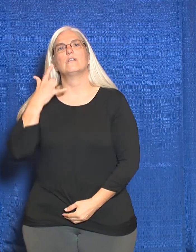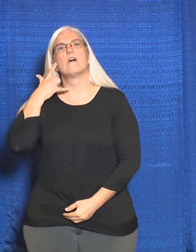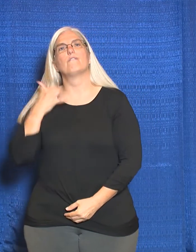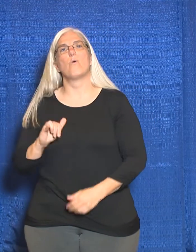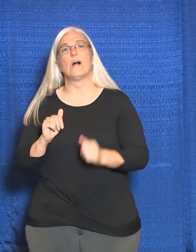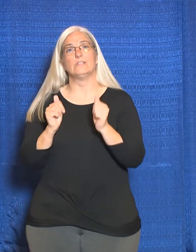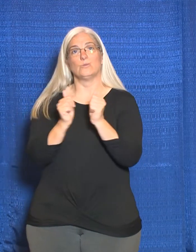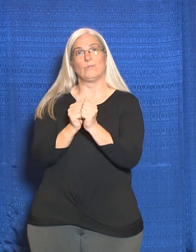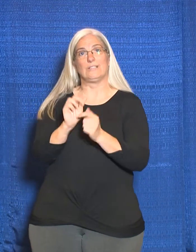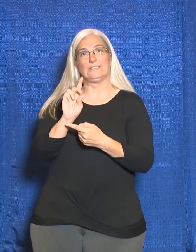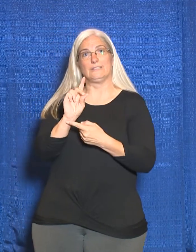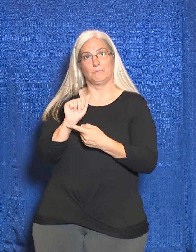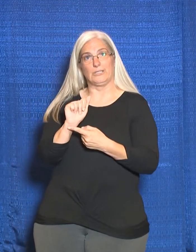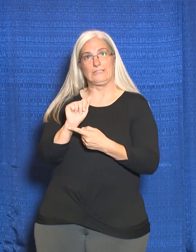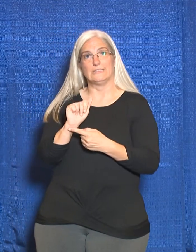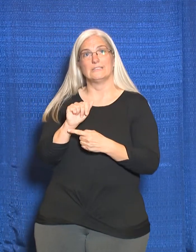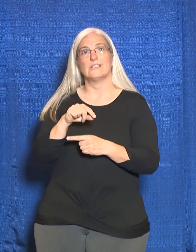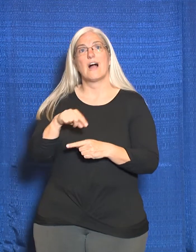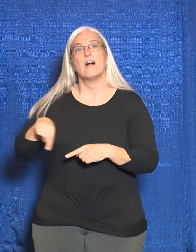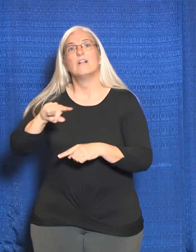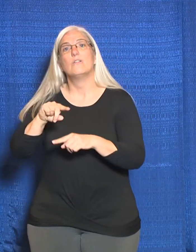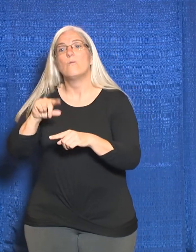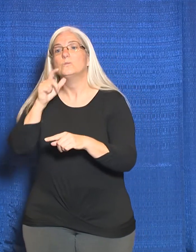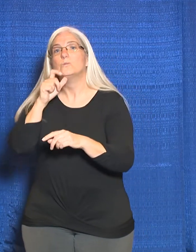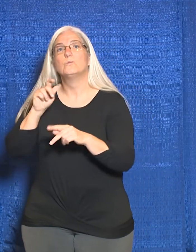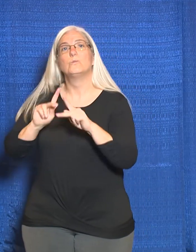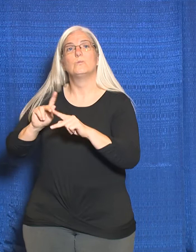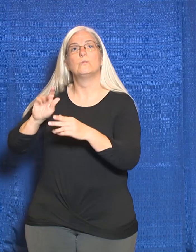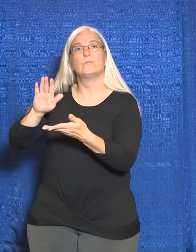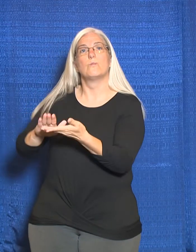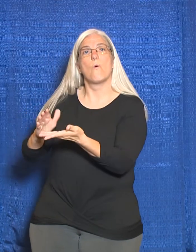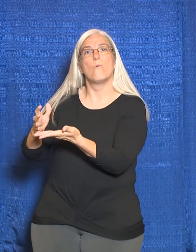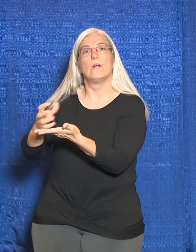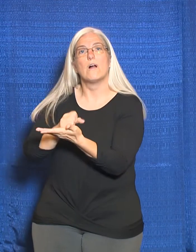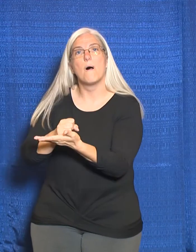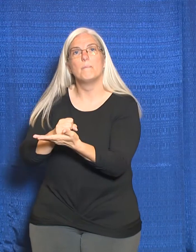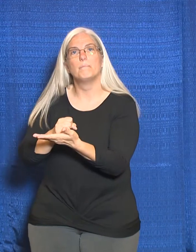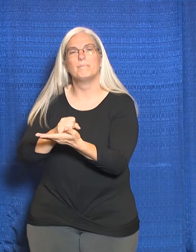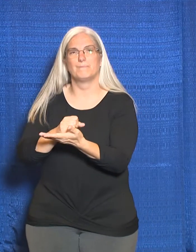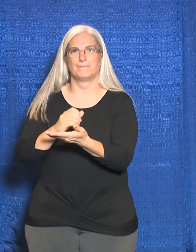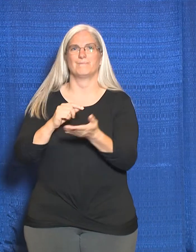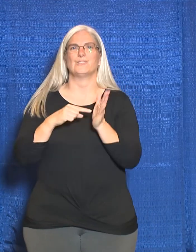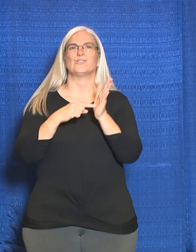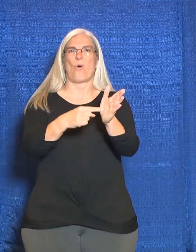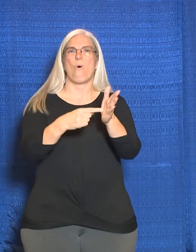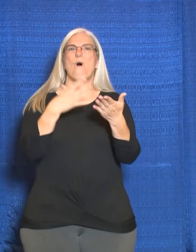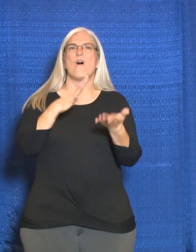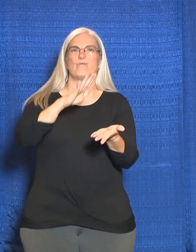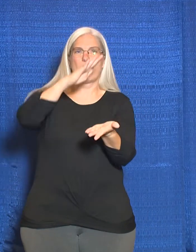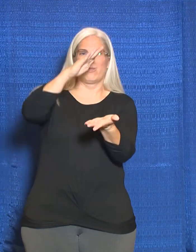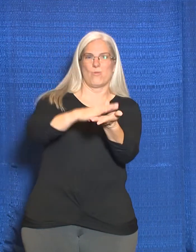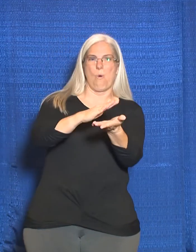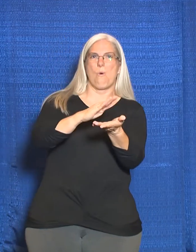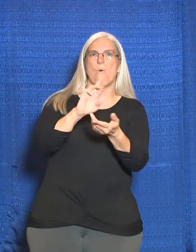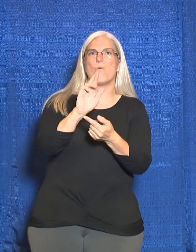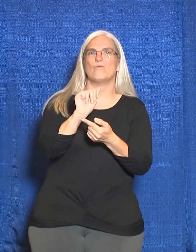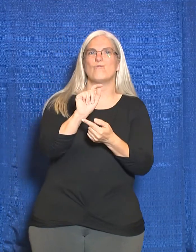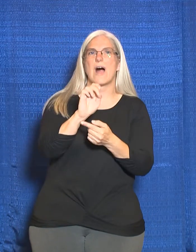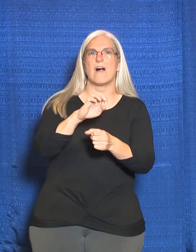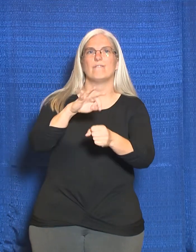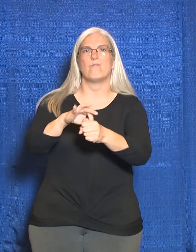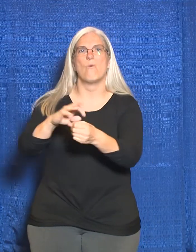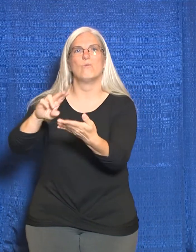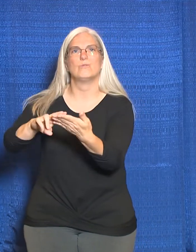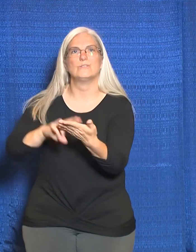Californians with disabilities and those who are low income have lower rates of voter registration.